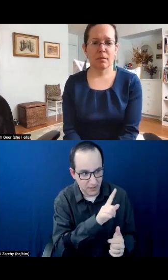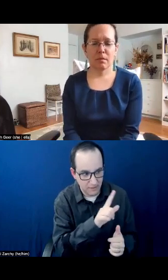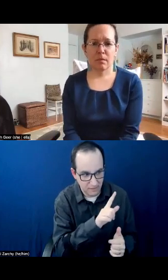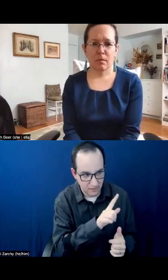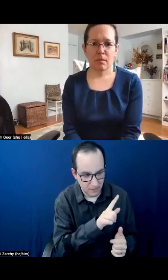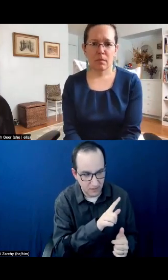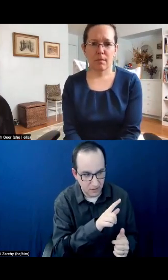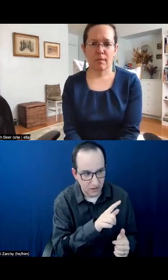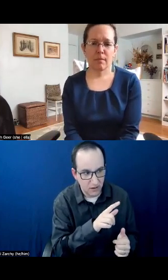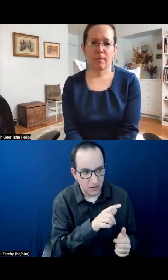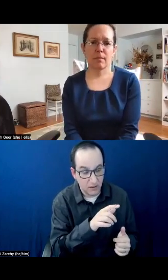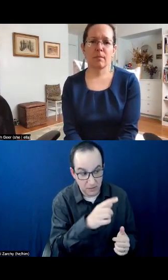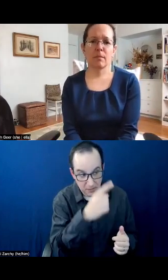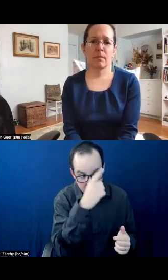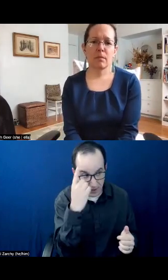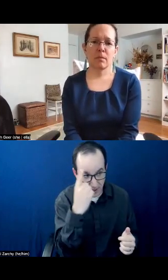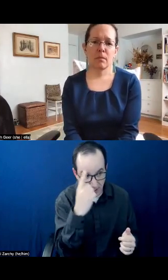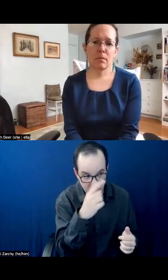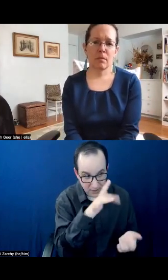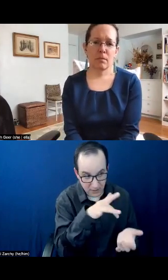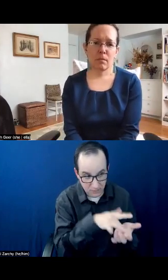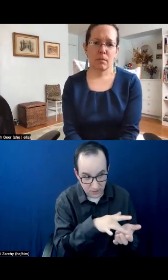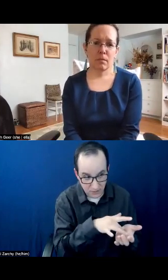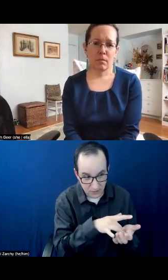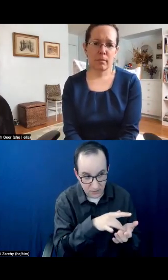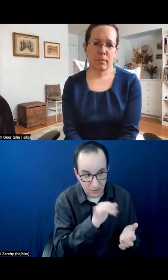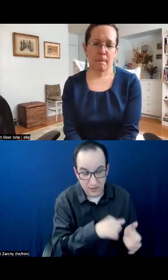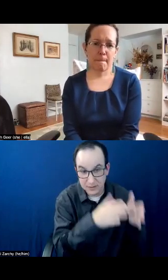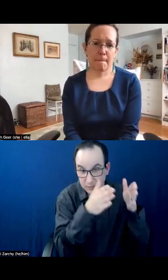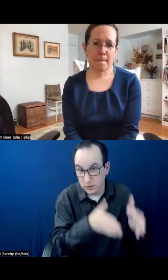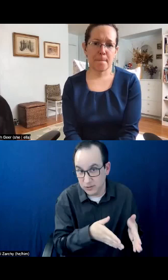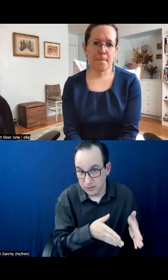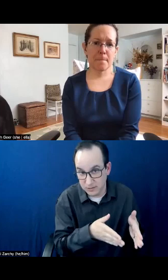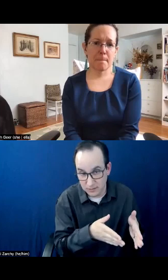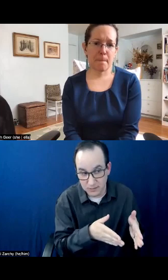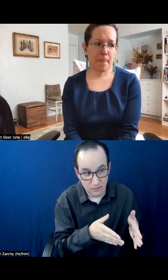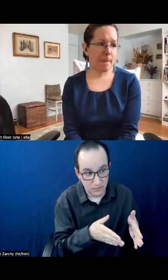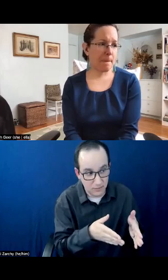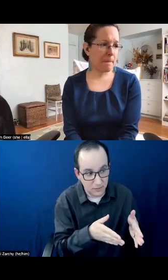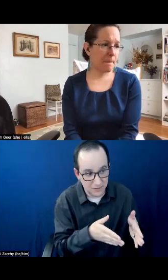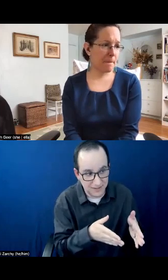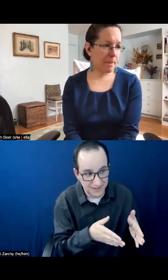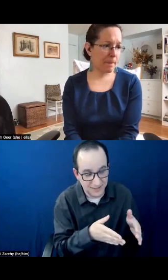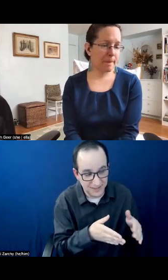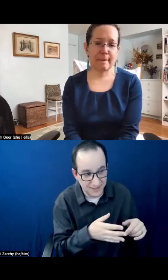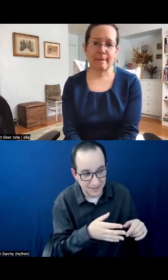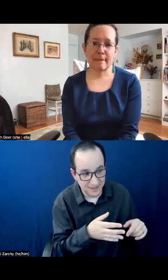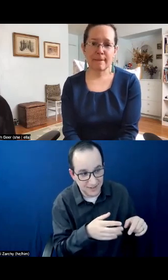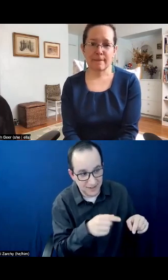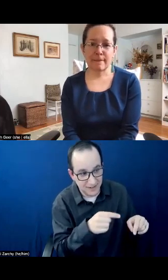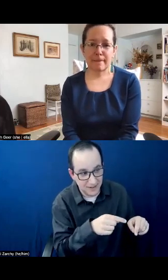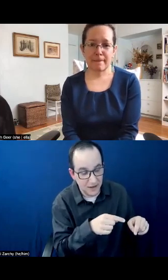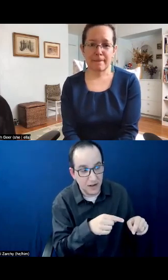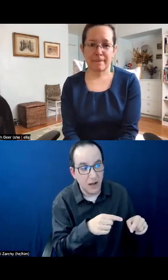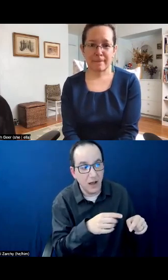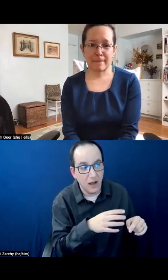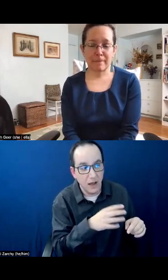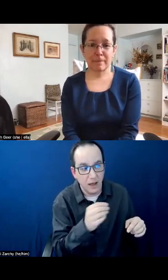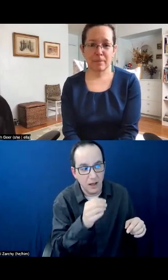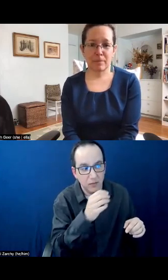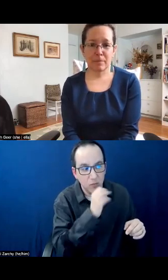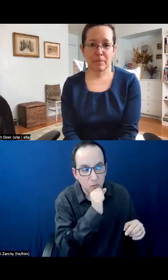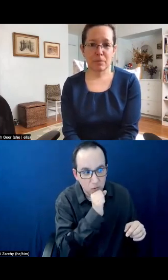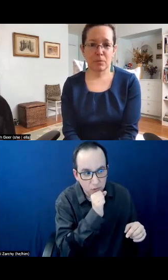First, on the left side, you can see there with the black thing in the middle is a person.